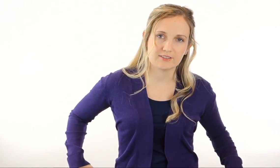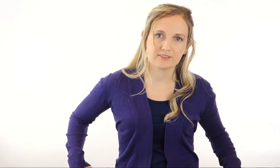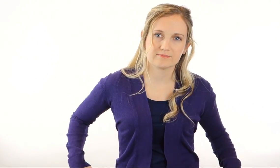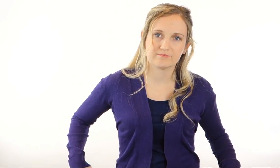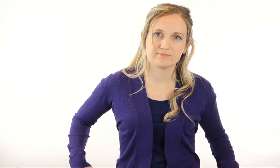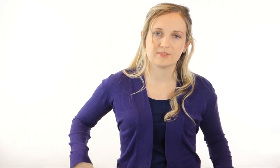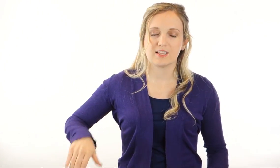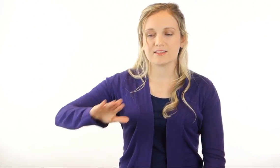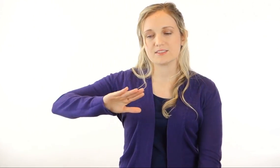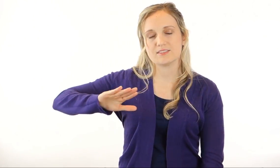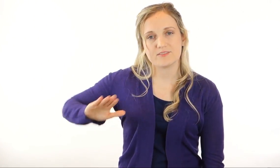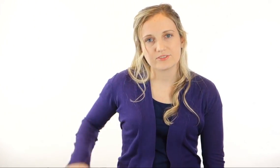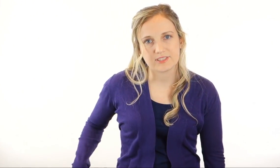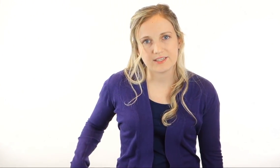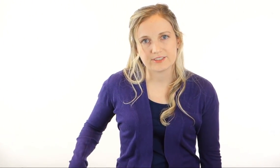later. This is a sign for later.